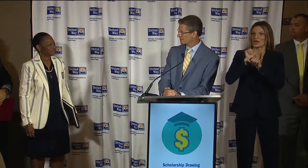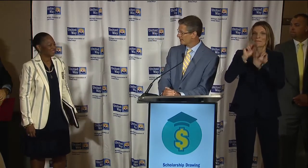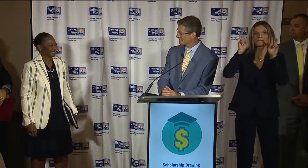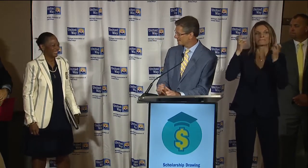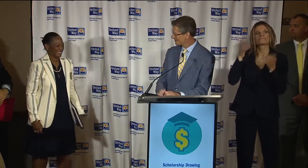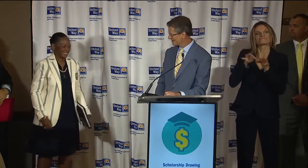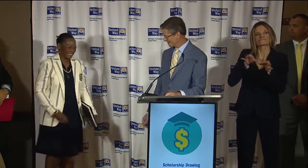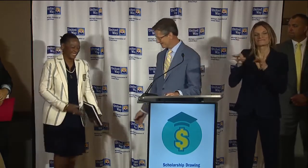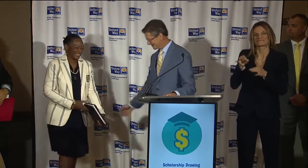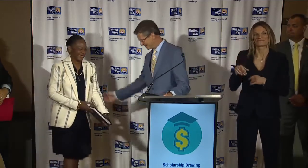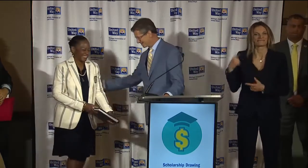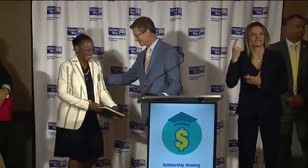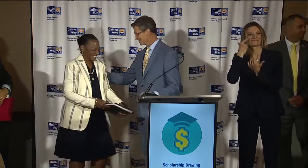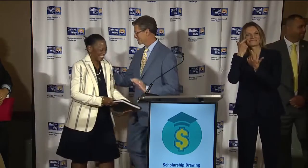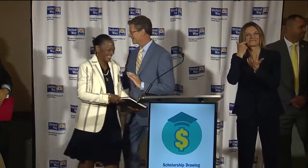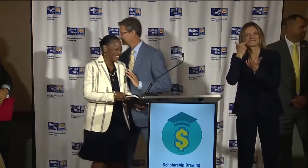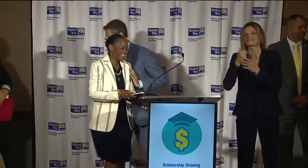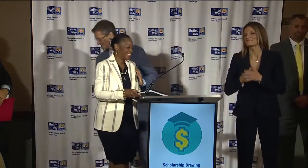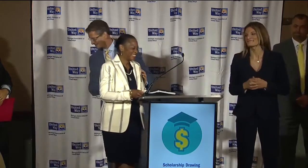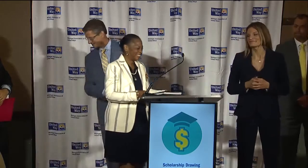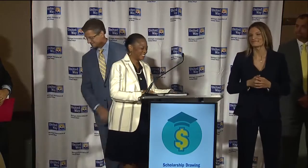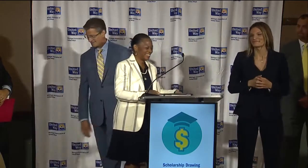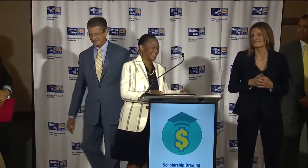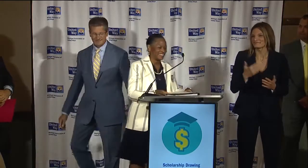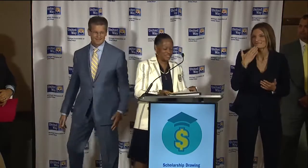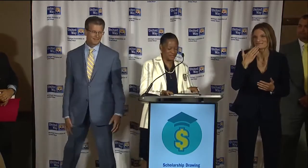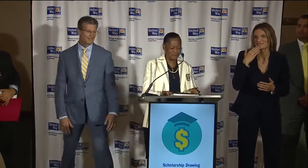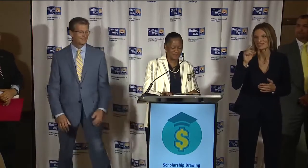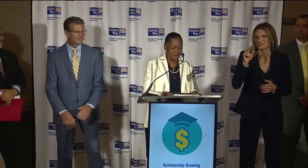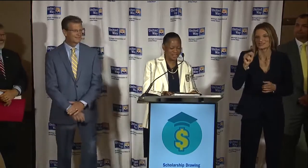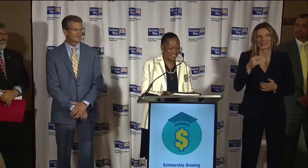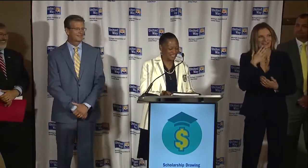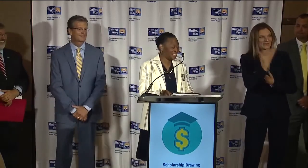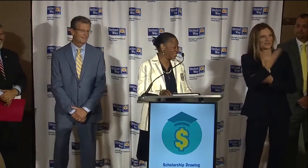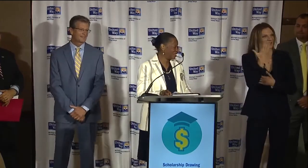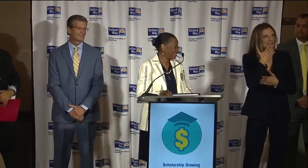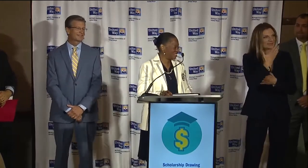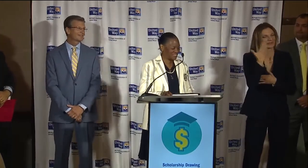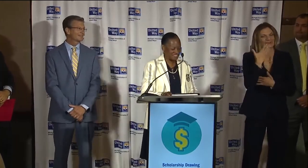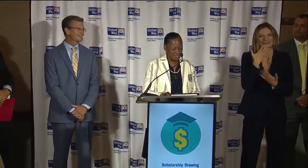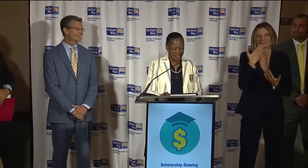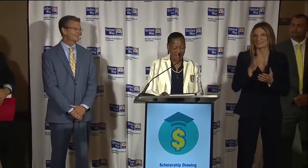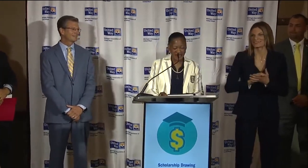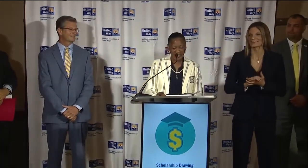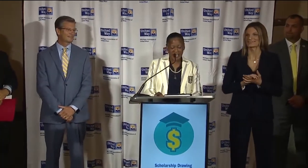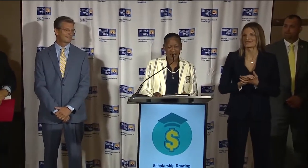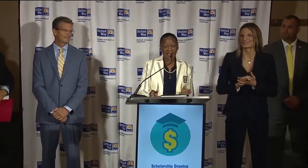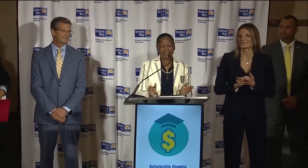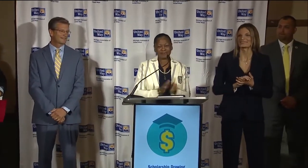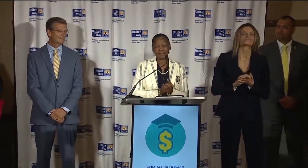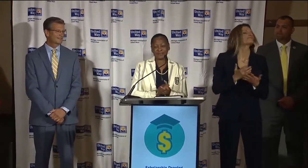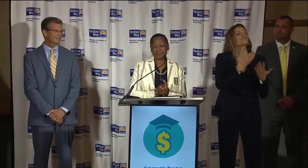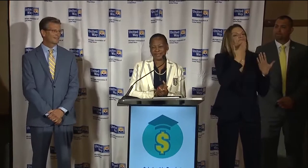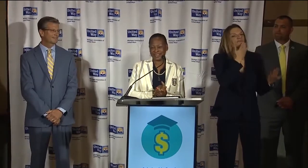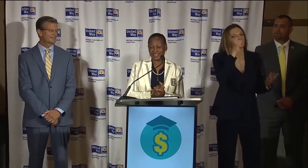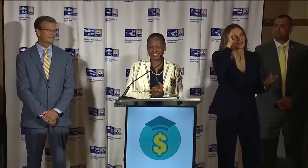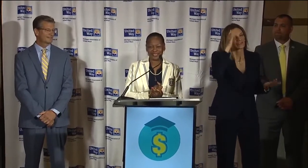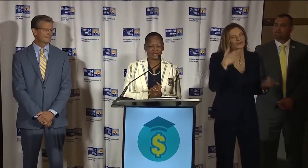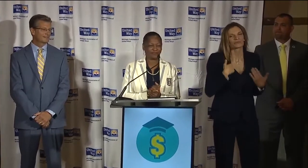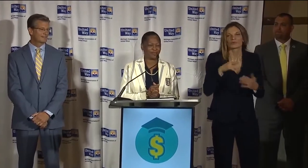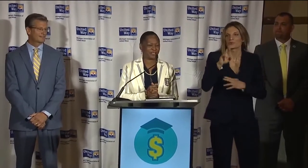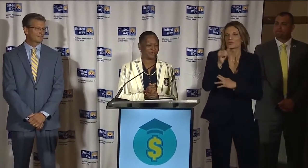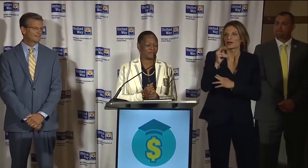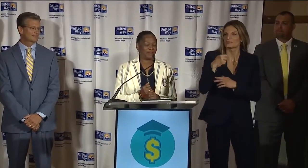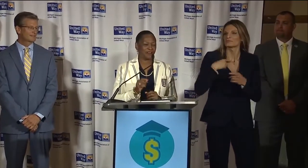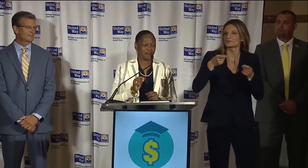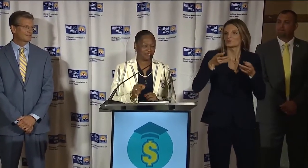title. Robin? Thank you, Dan. Good morning, and thank you, Governor. I am Robin Lott,